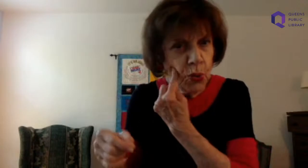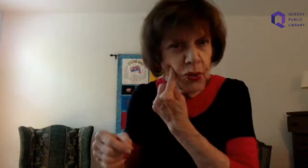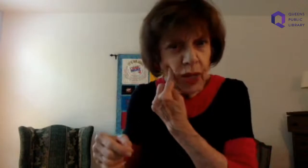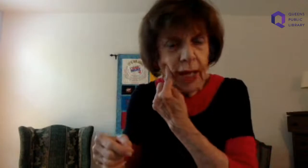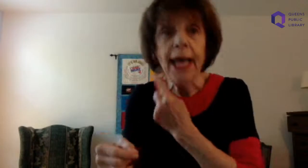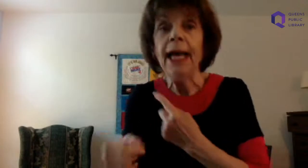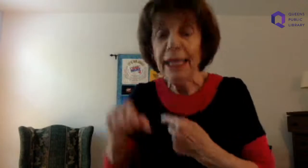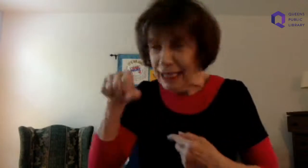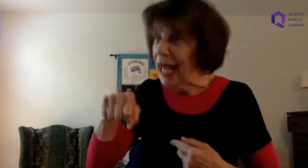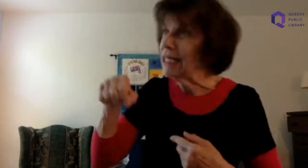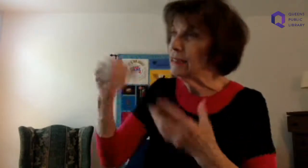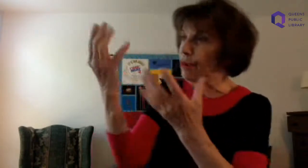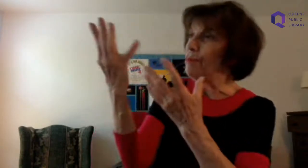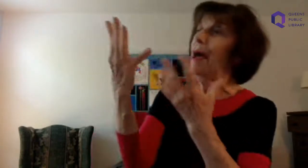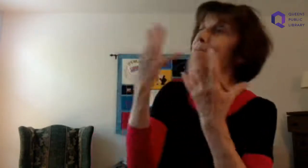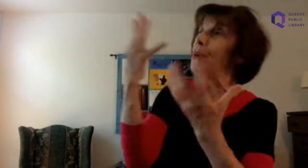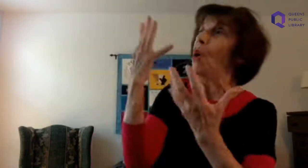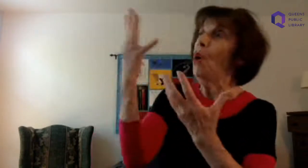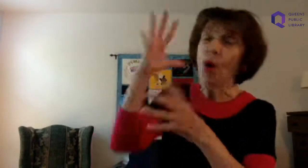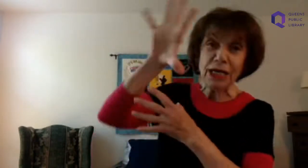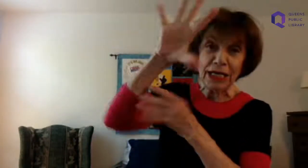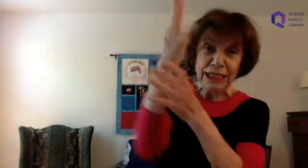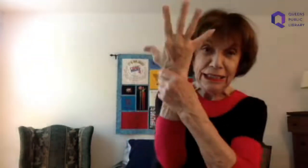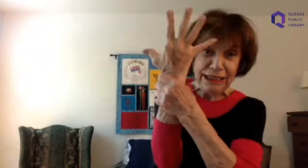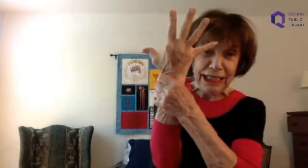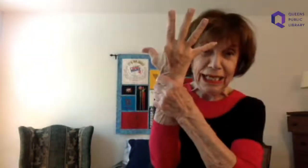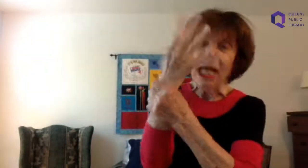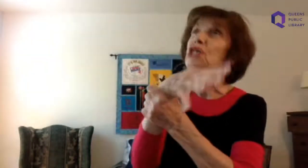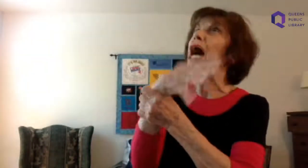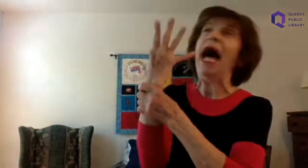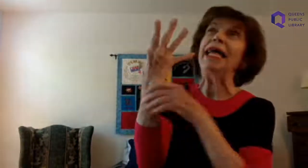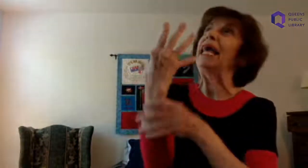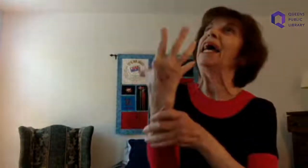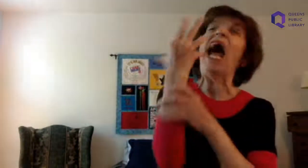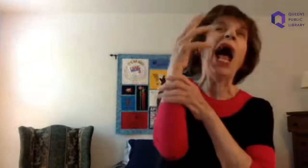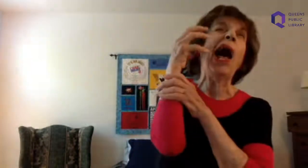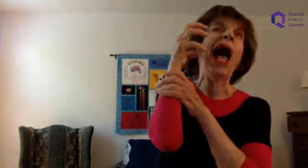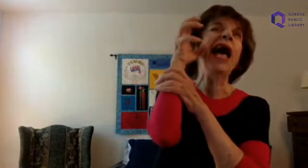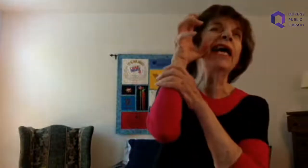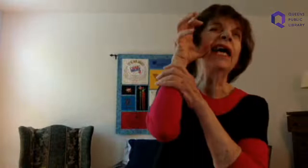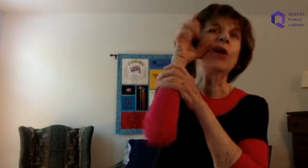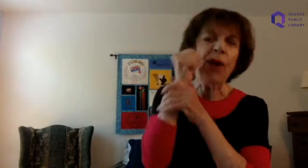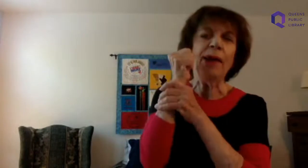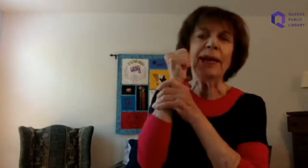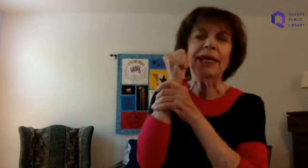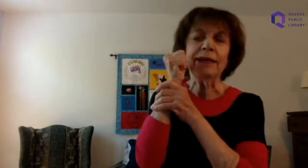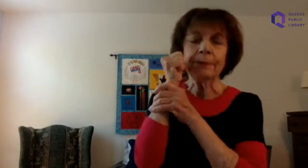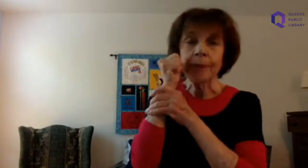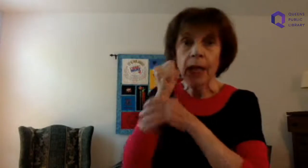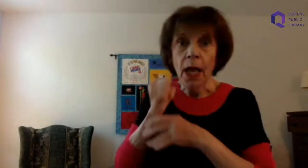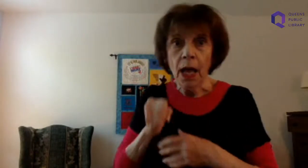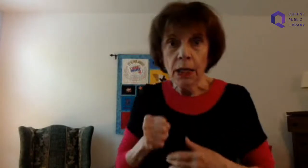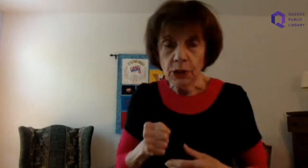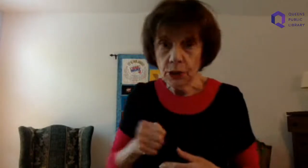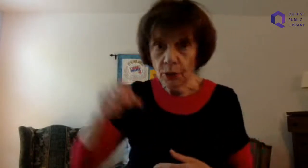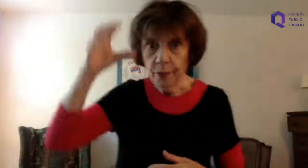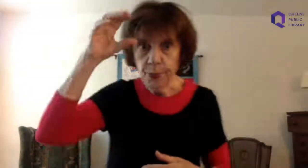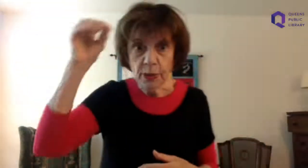tooth?" "Yes, but my paw, see, I can't grab it." So the boy